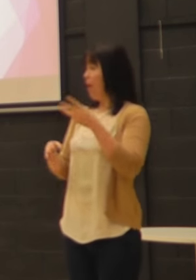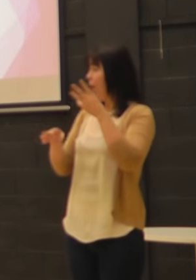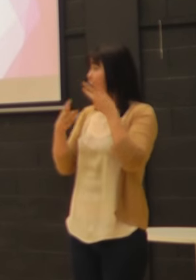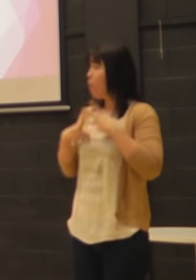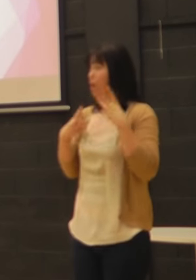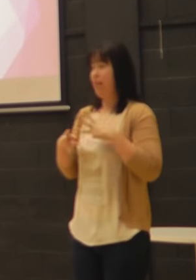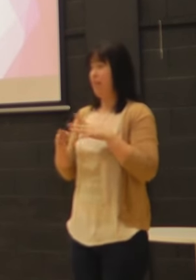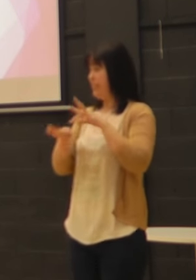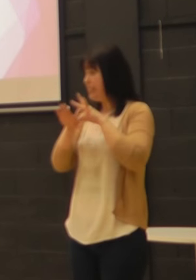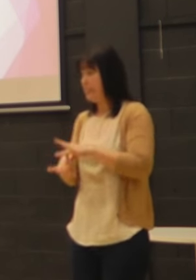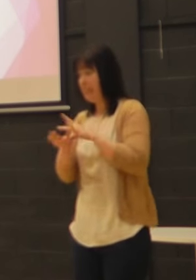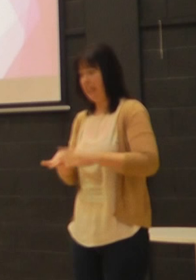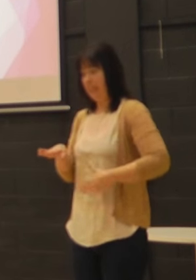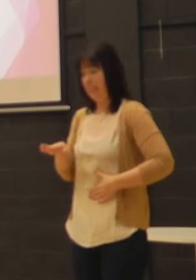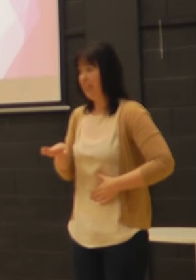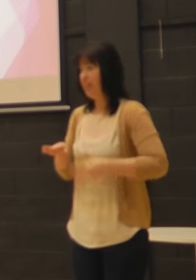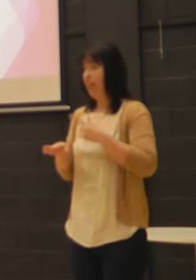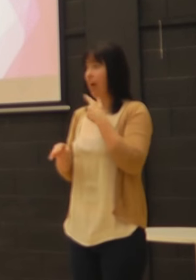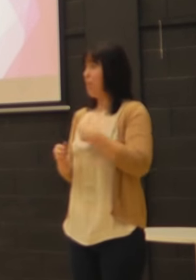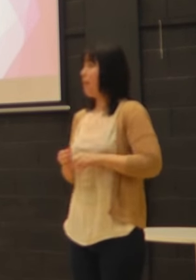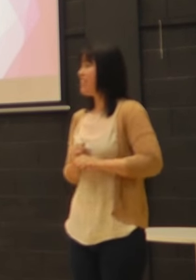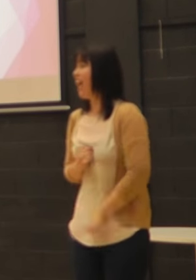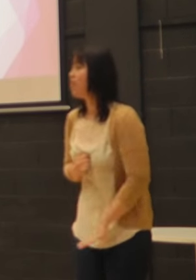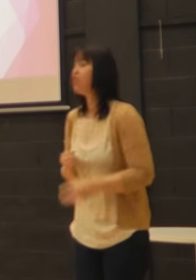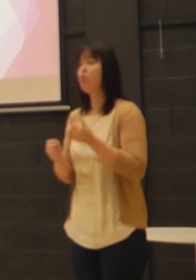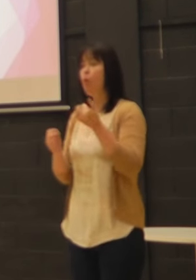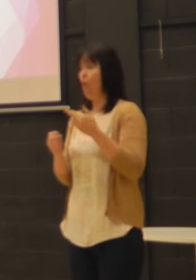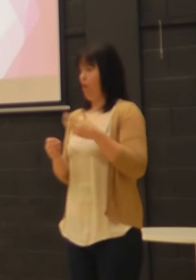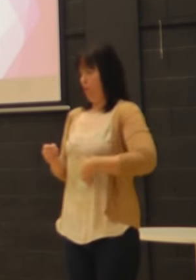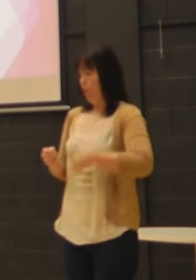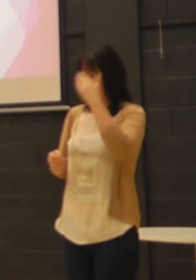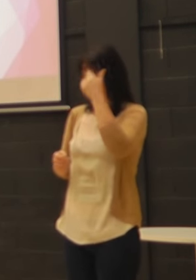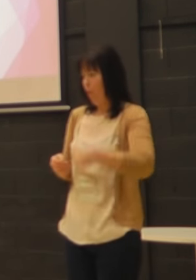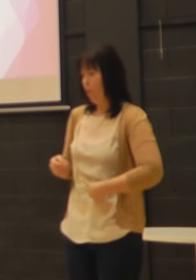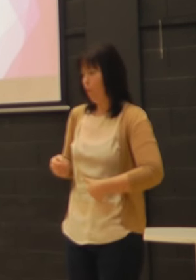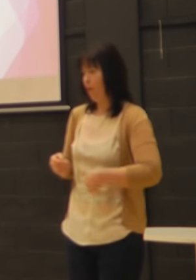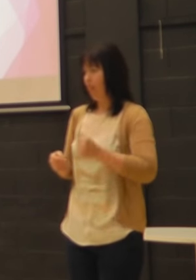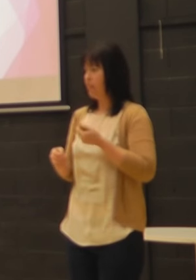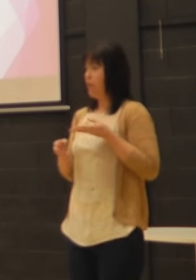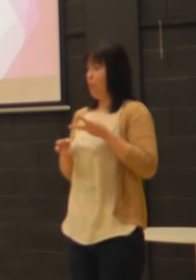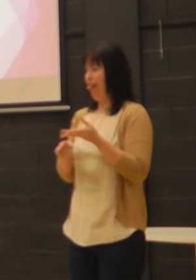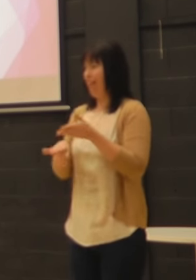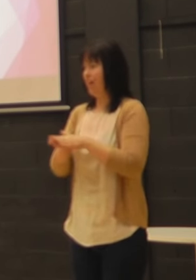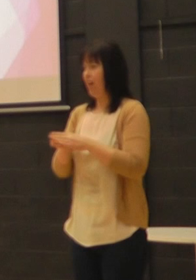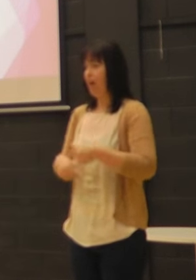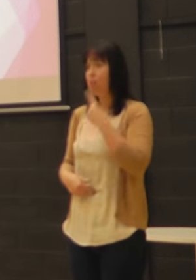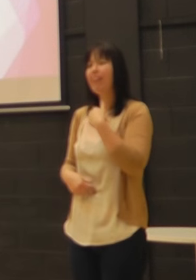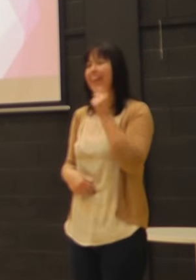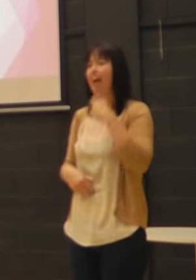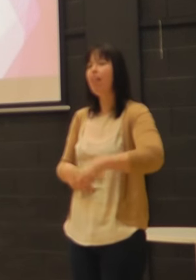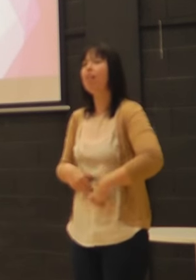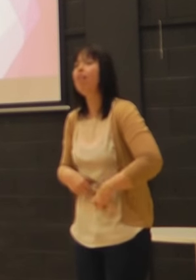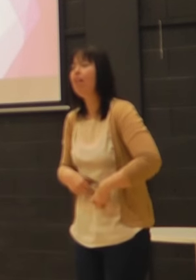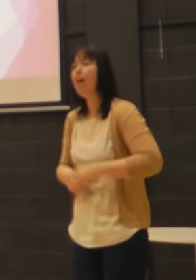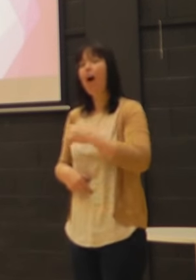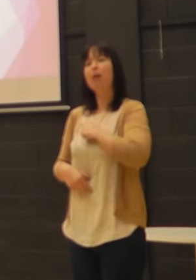was going to die. But as long as they could hear a heartbeat, there was fear. And she died because they didn't